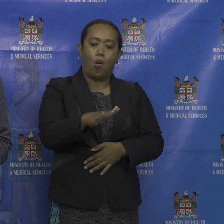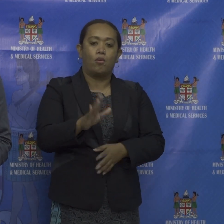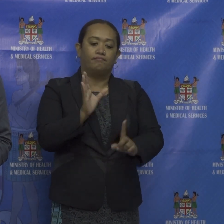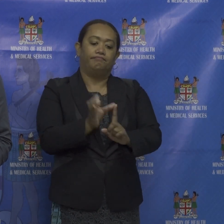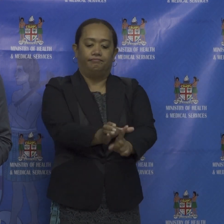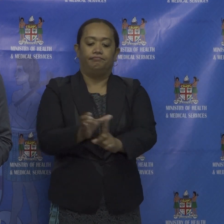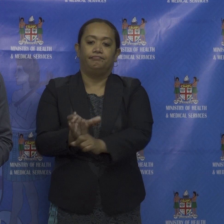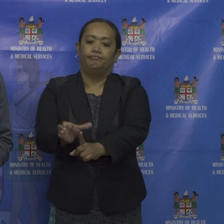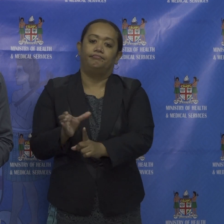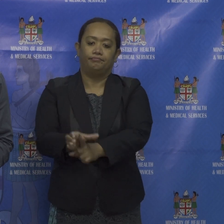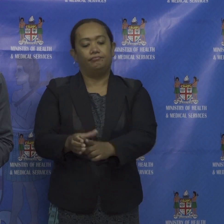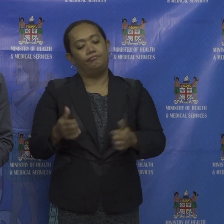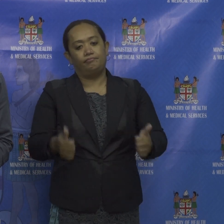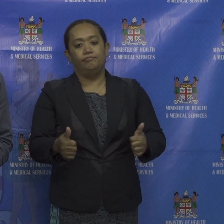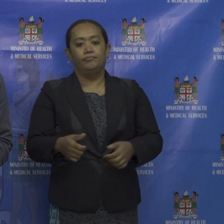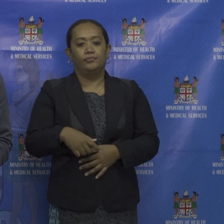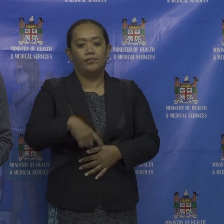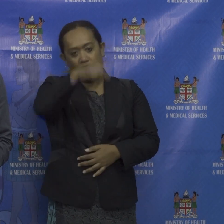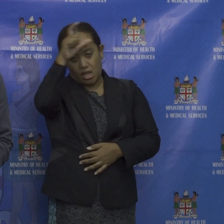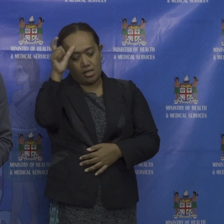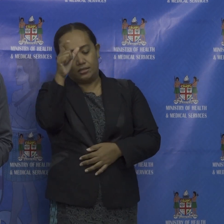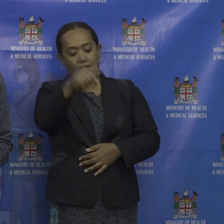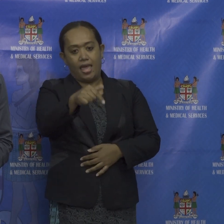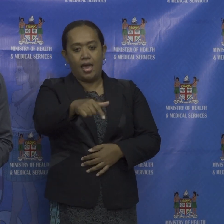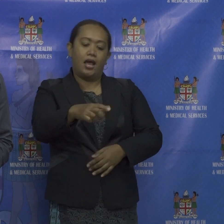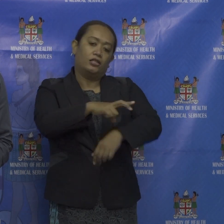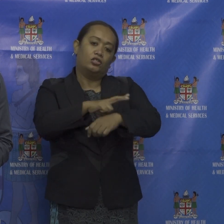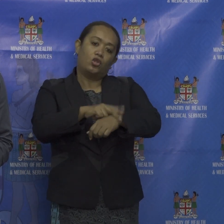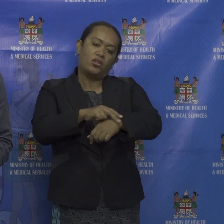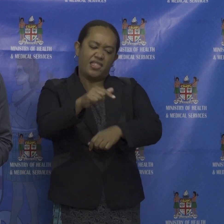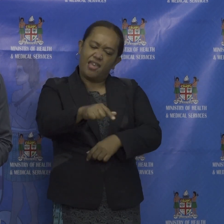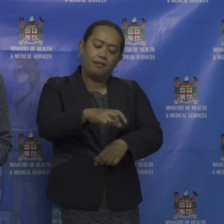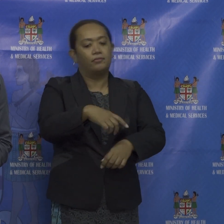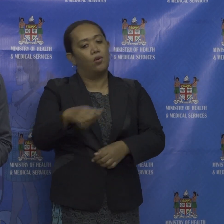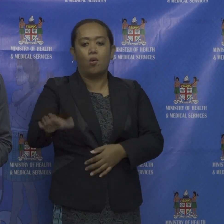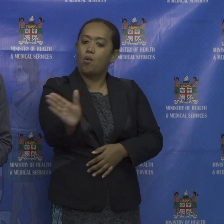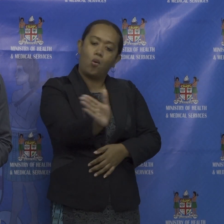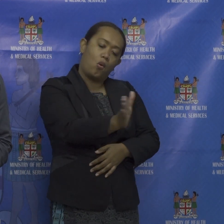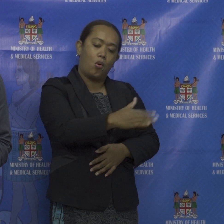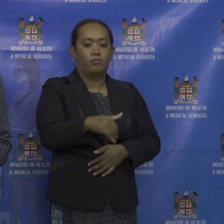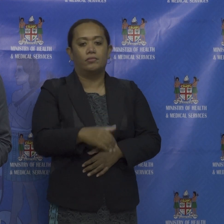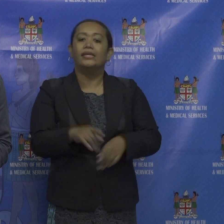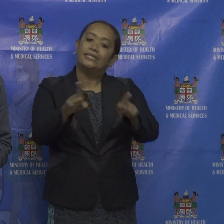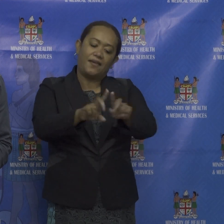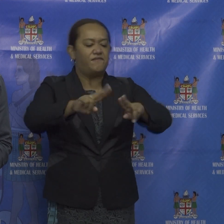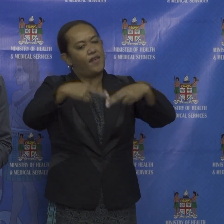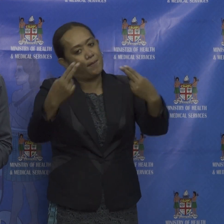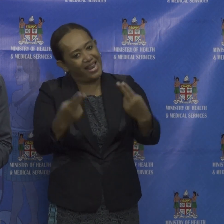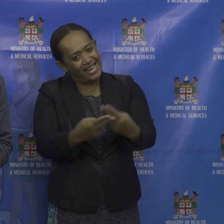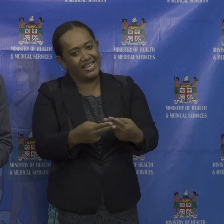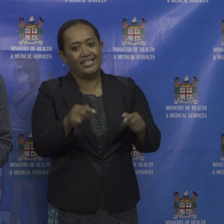quarantined. Her household contacts have also been swabbed. Her 51-year-old husband was also tested positive